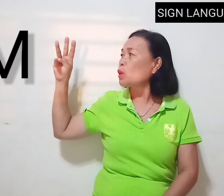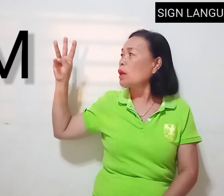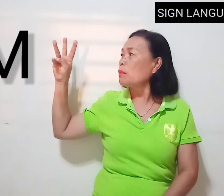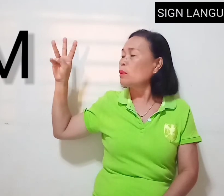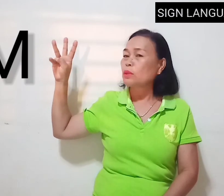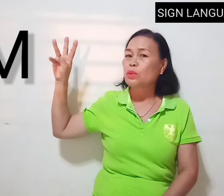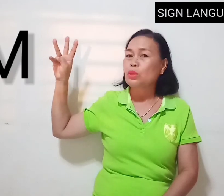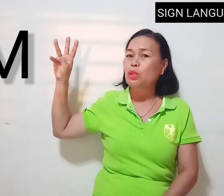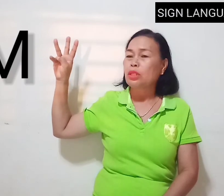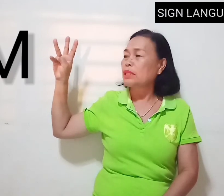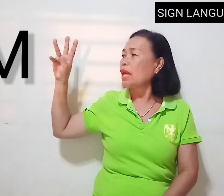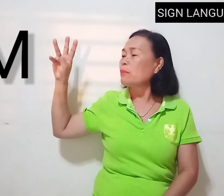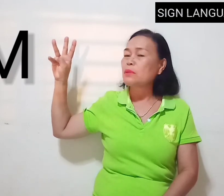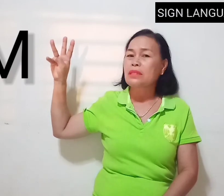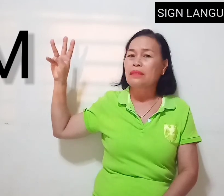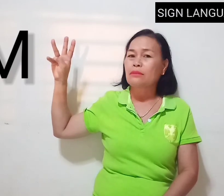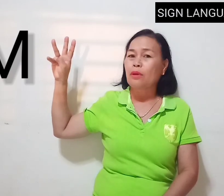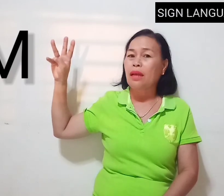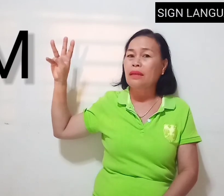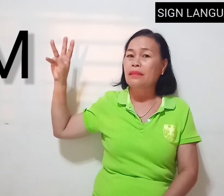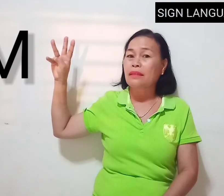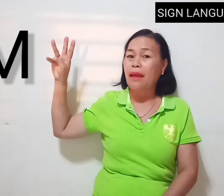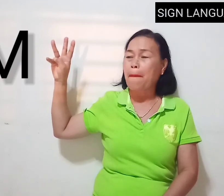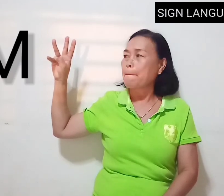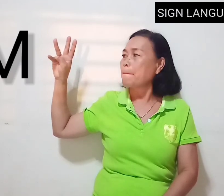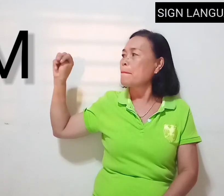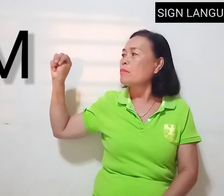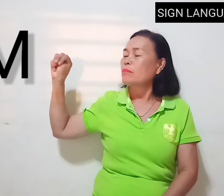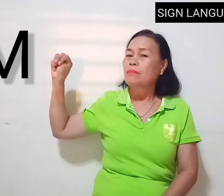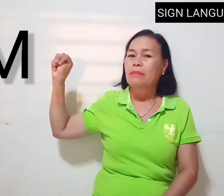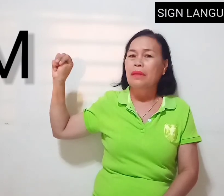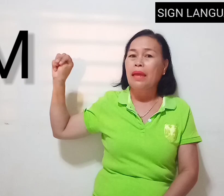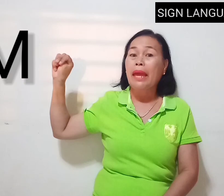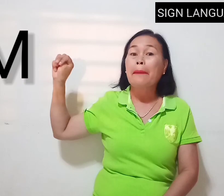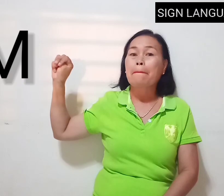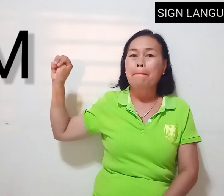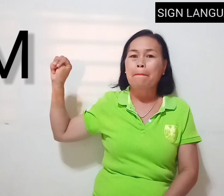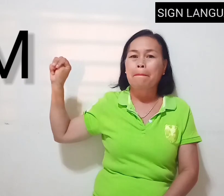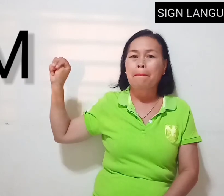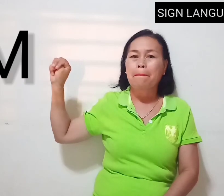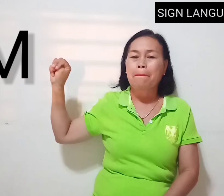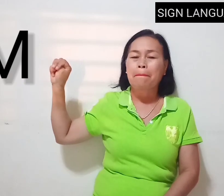Tulo ka buok tudlo ni tabon sa ato ang thumb. M.